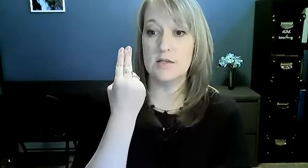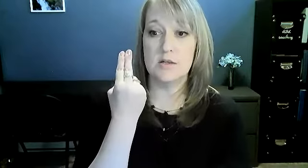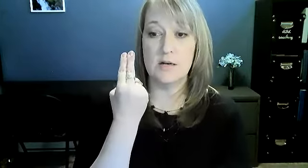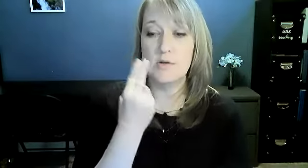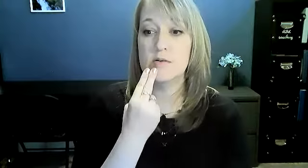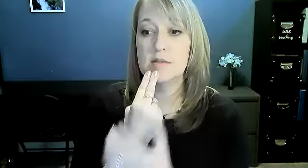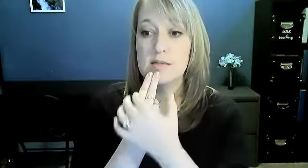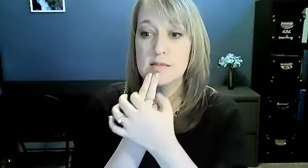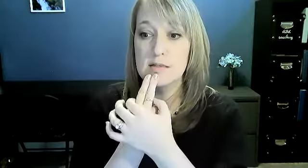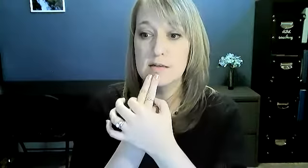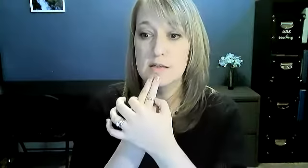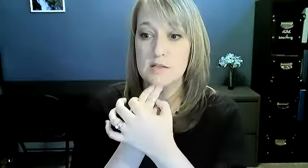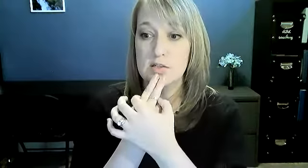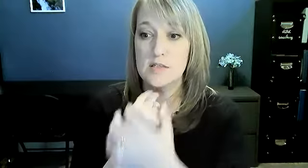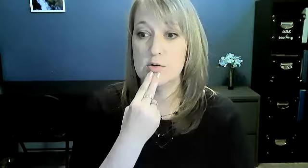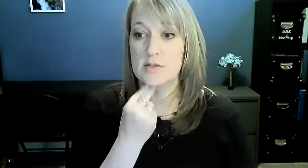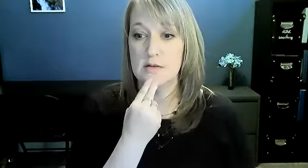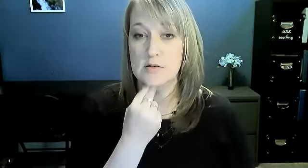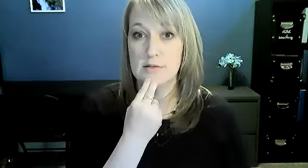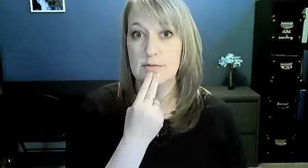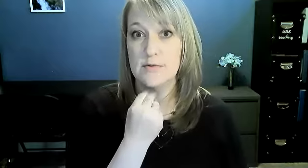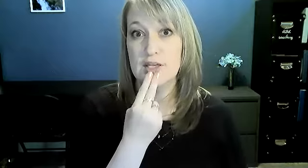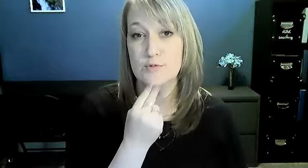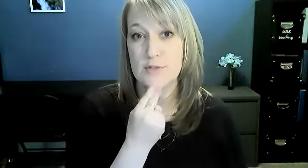your elbow's holding still. It's just those knuckles. Cute.